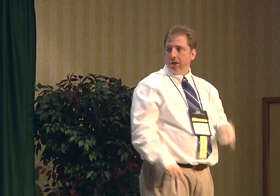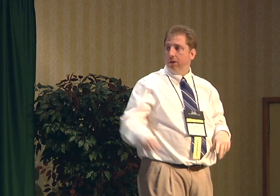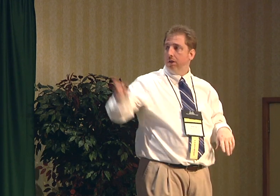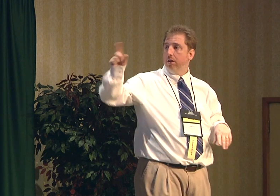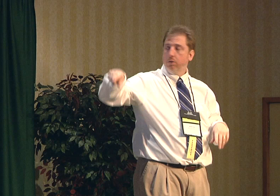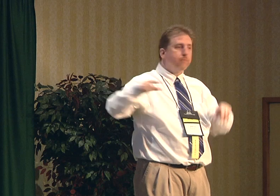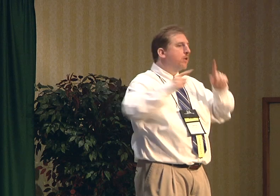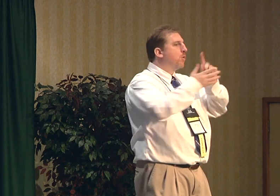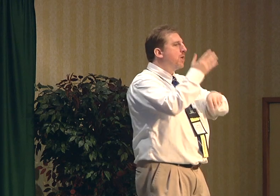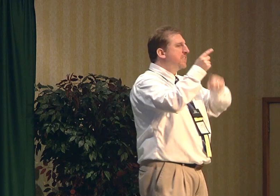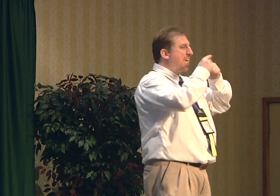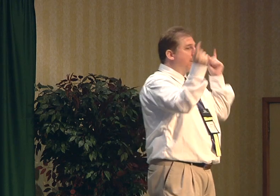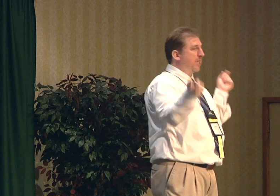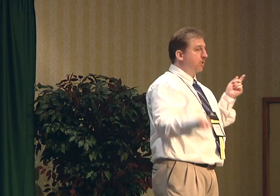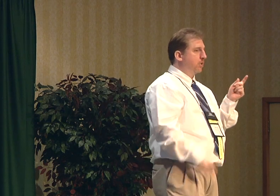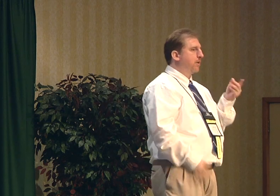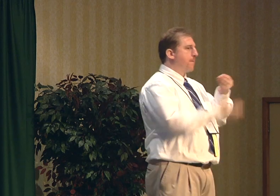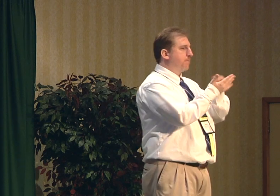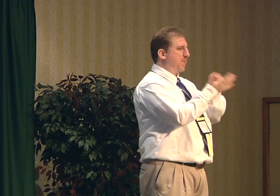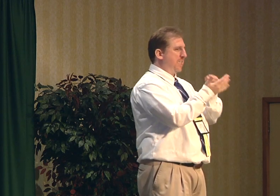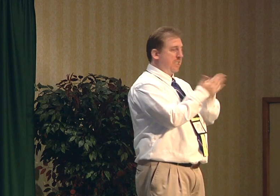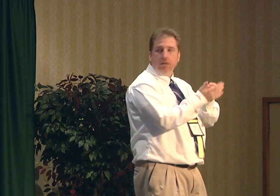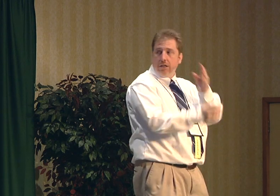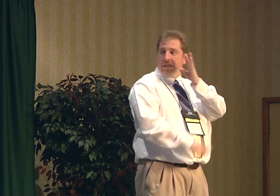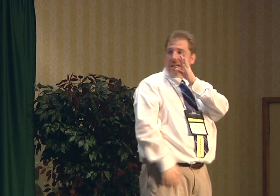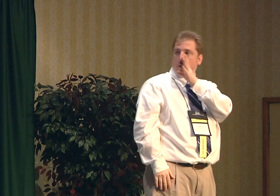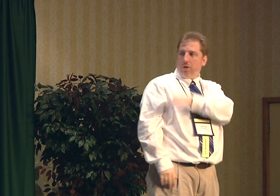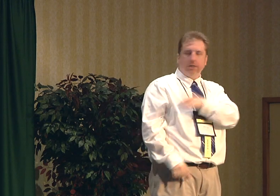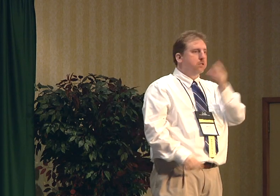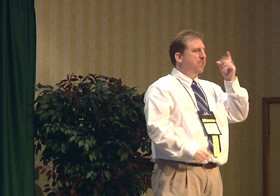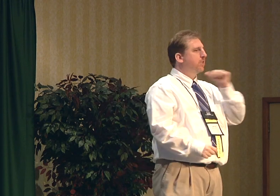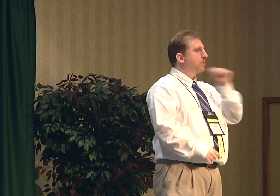and remember what we're struggling for, what we're fighting for, and our enemy's money.